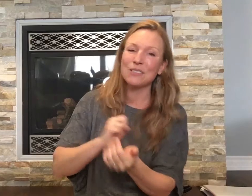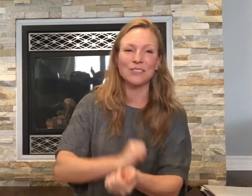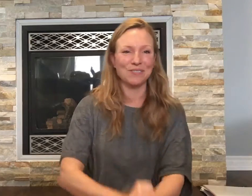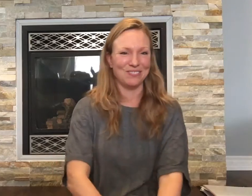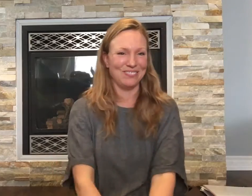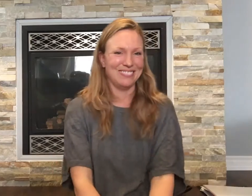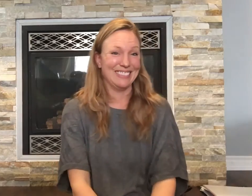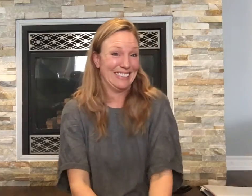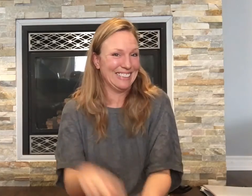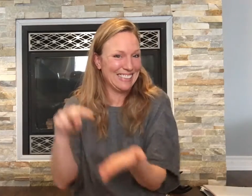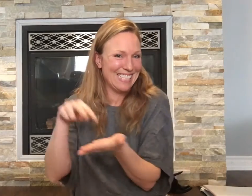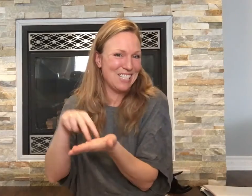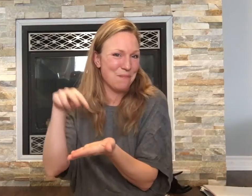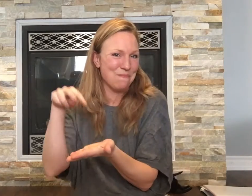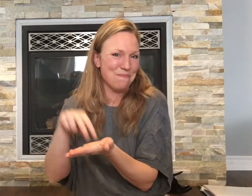down. and down.